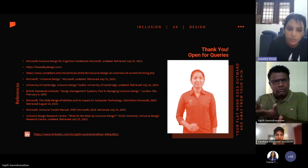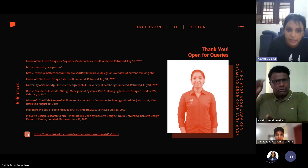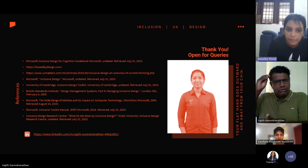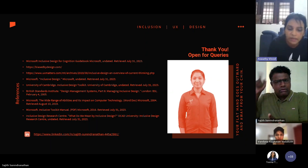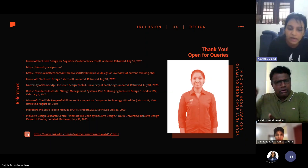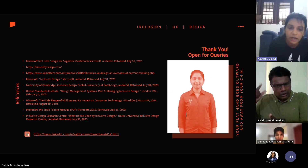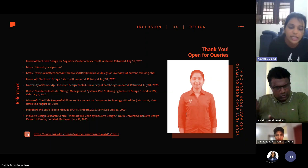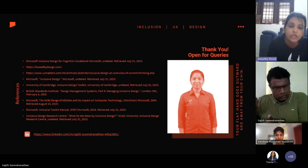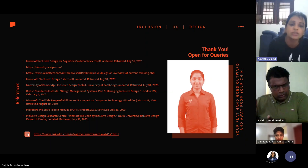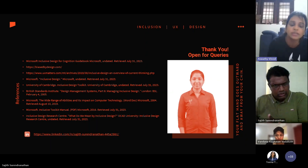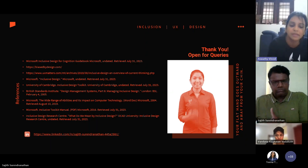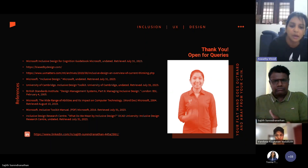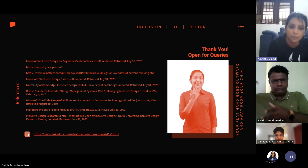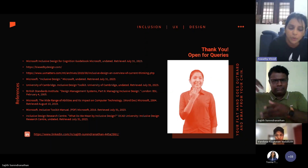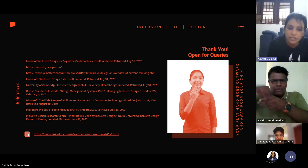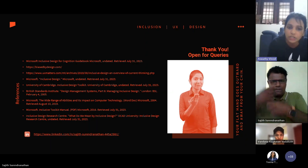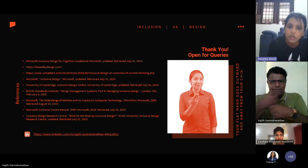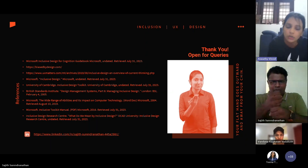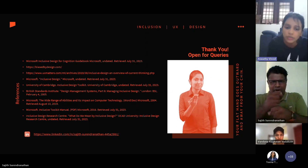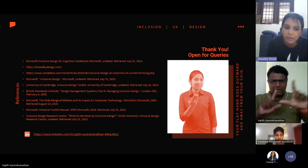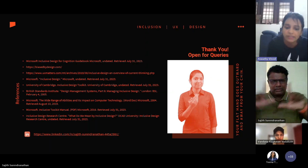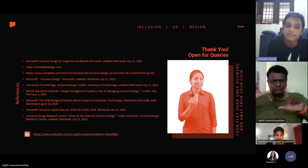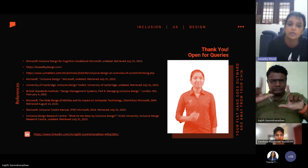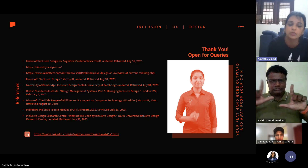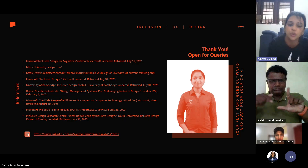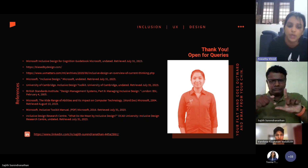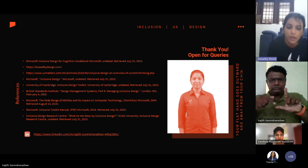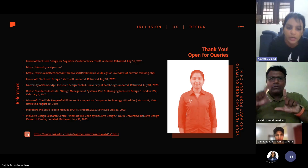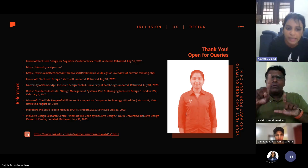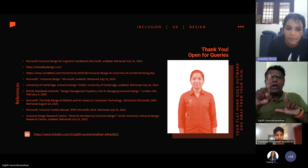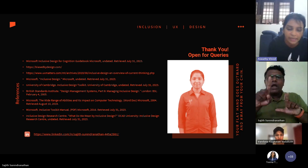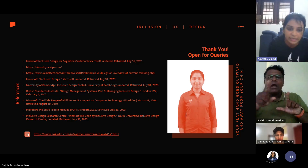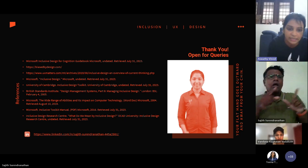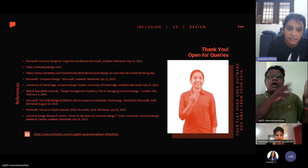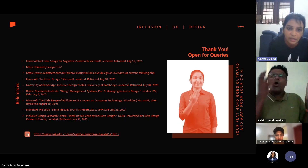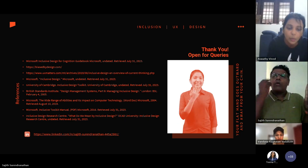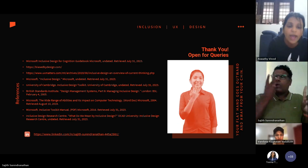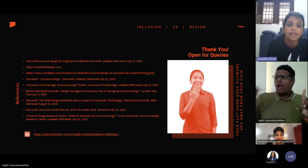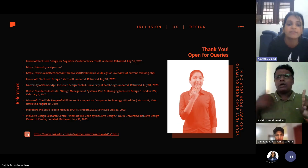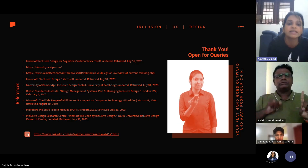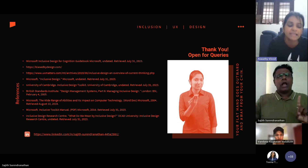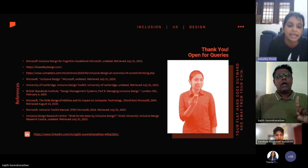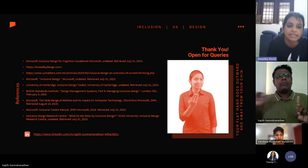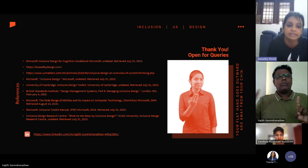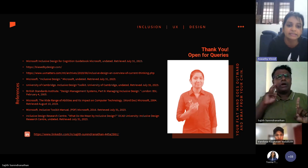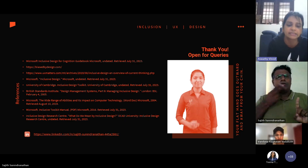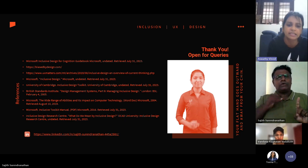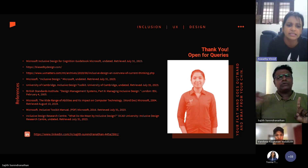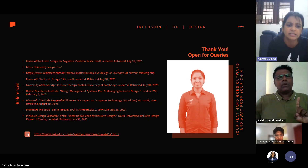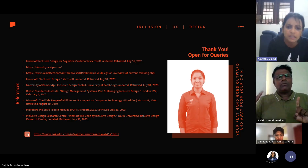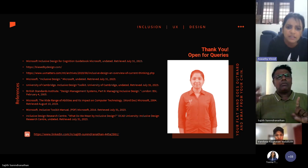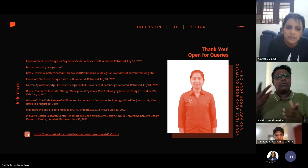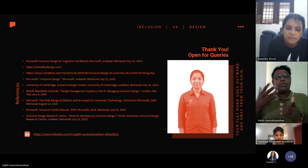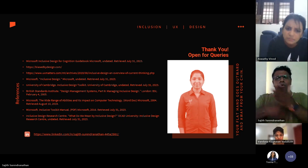in touch with them, include them in our process, talk to them, understand what's going on in their minds while we are designing certain